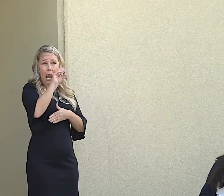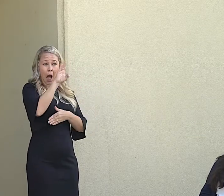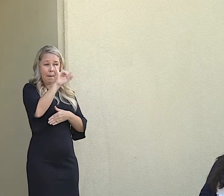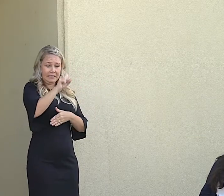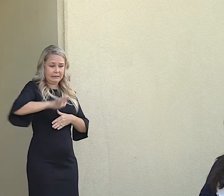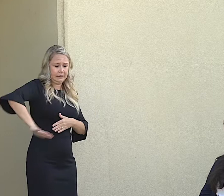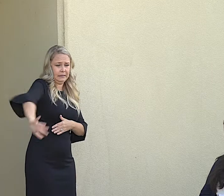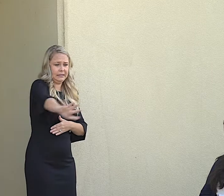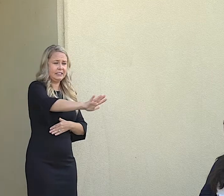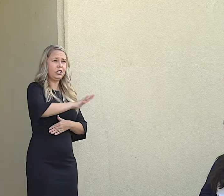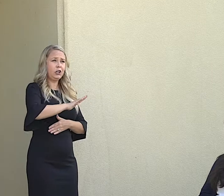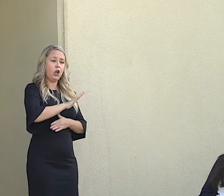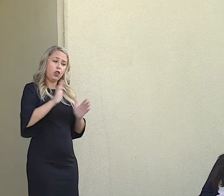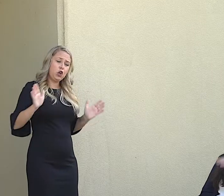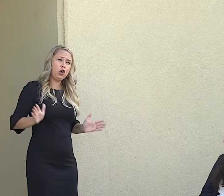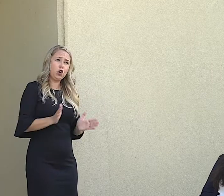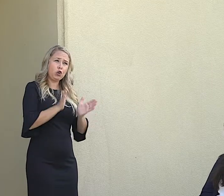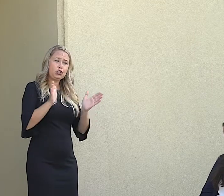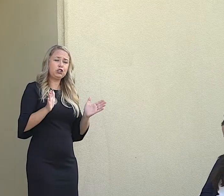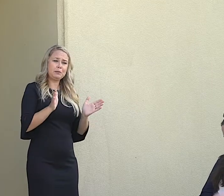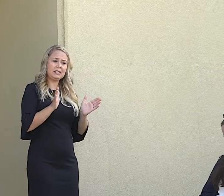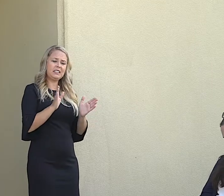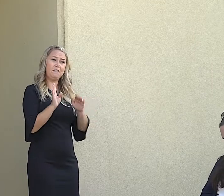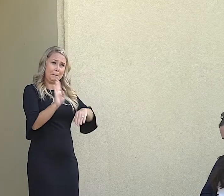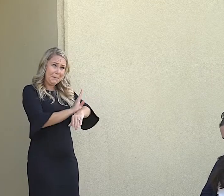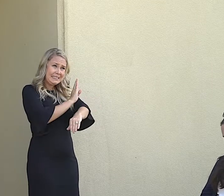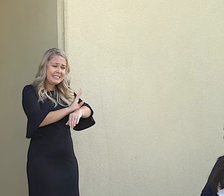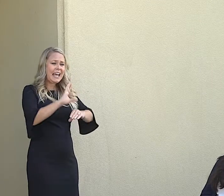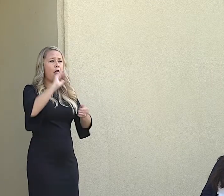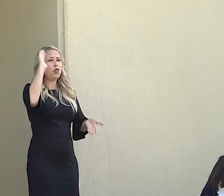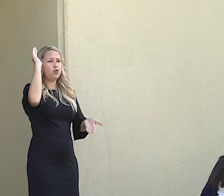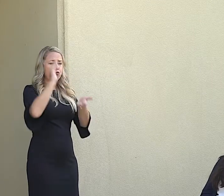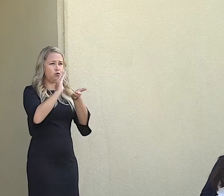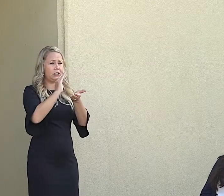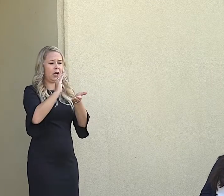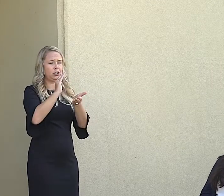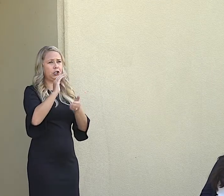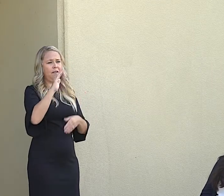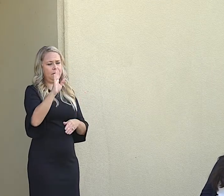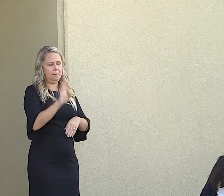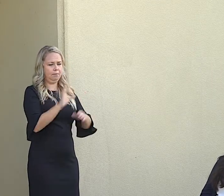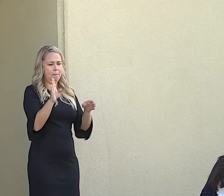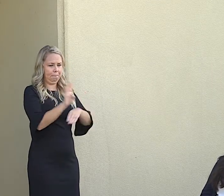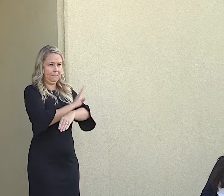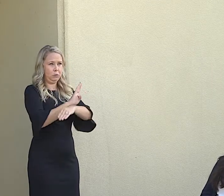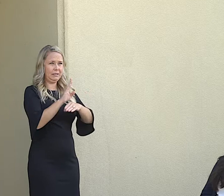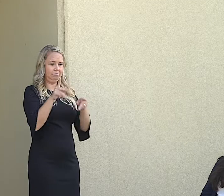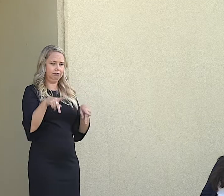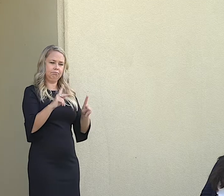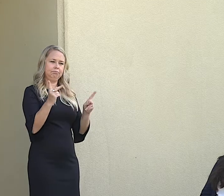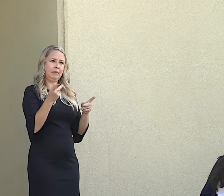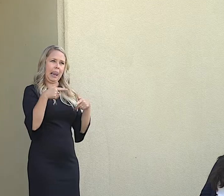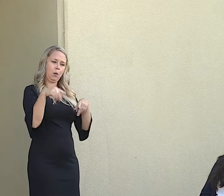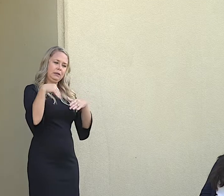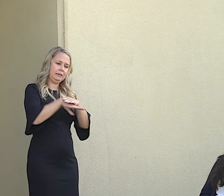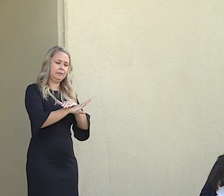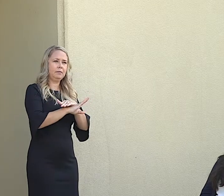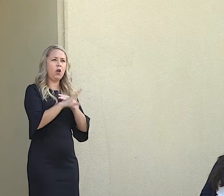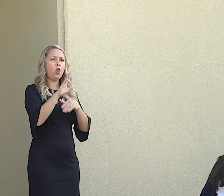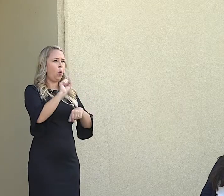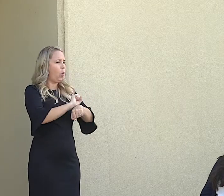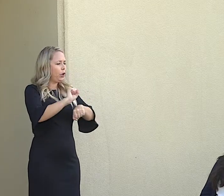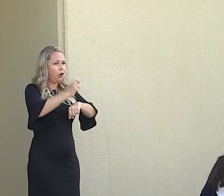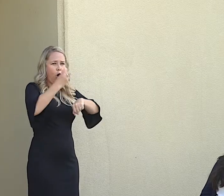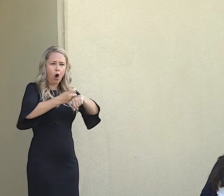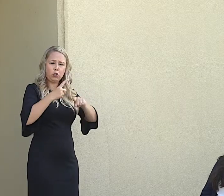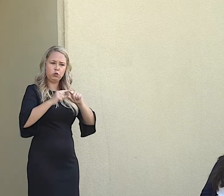the encouragement of online business practices, and the reduction of building occupancies. All departments are working to maintain a high